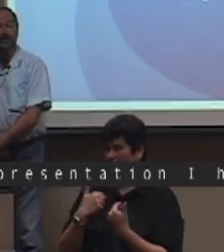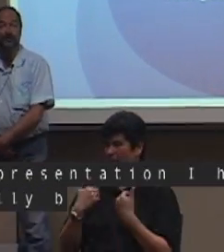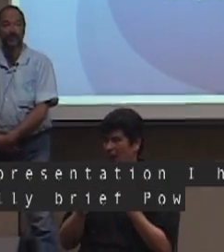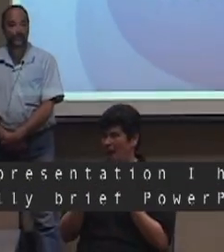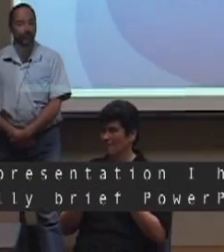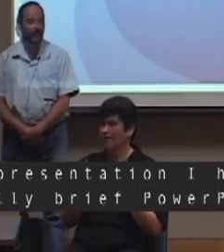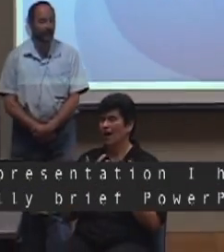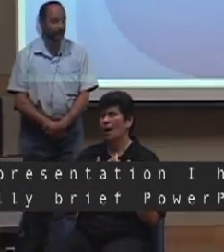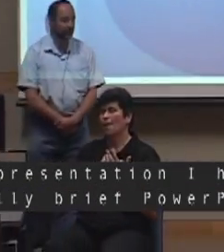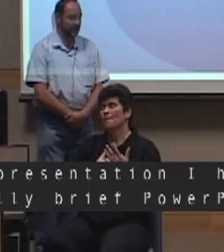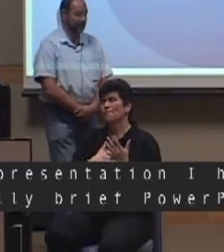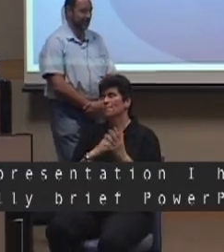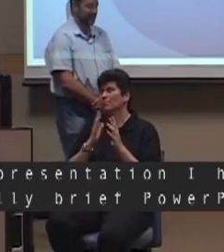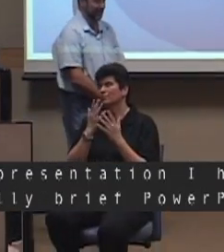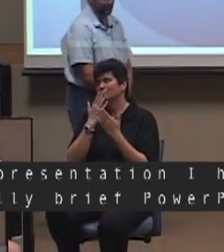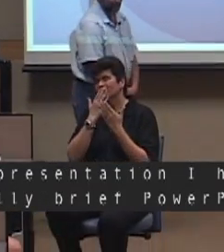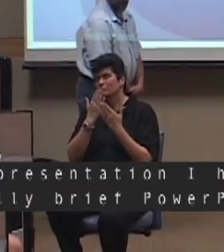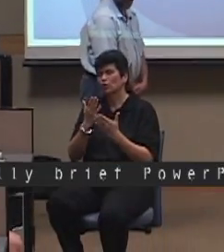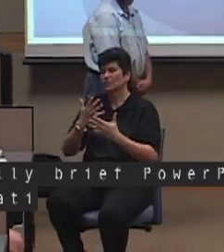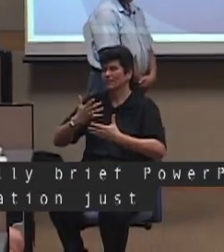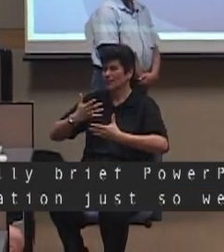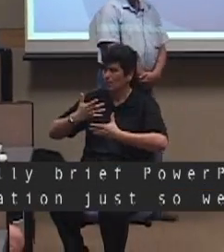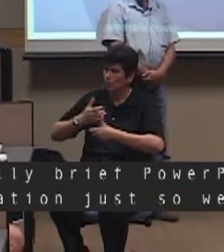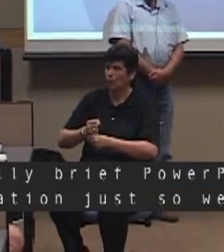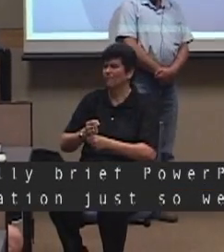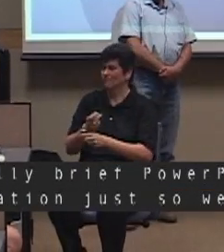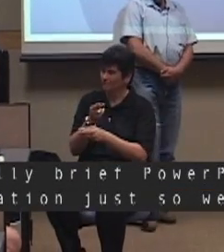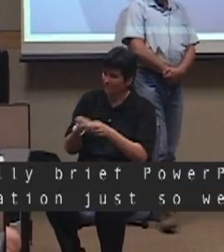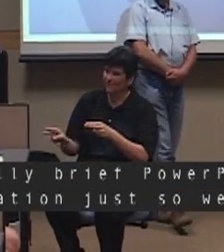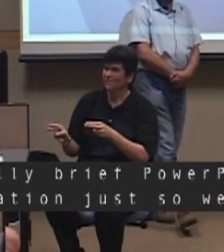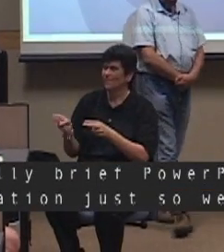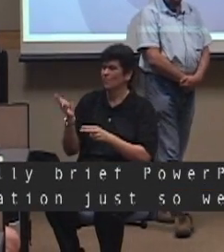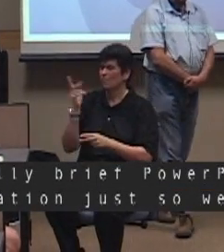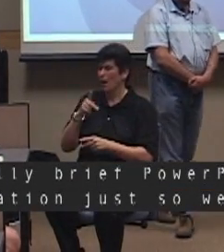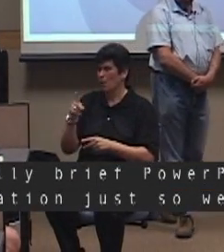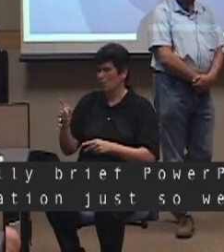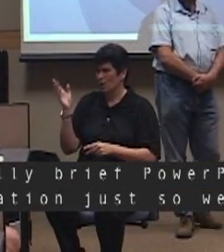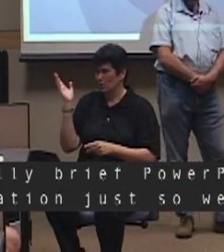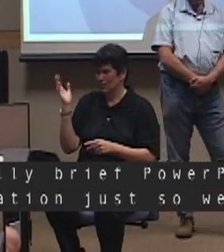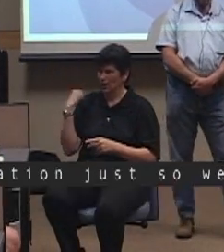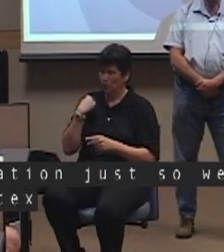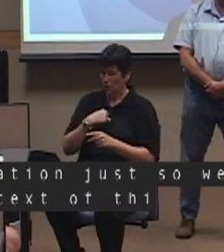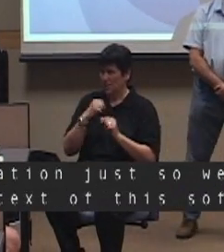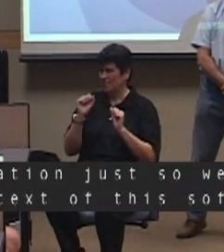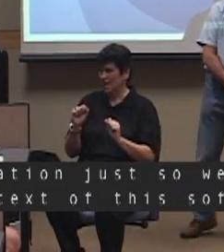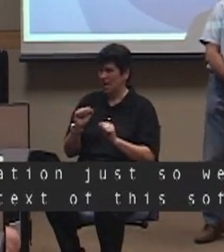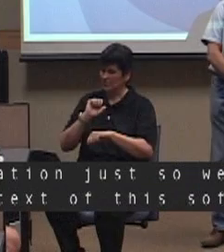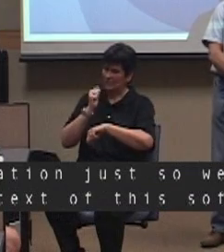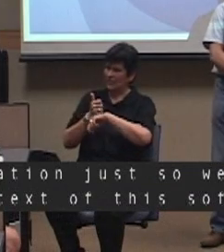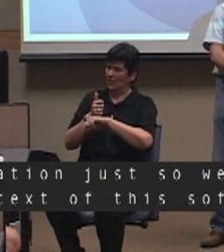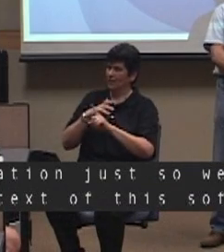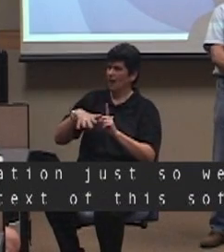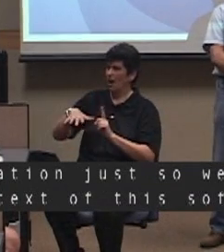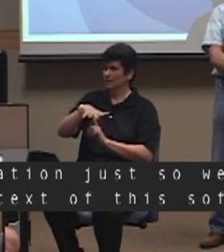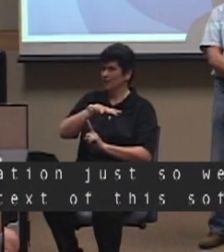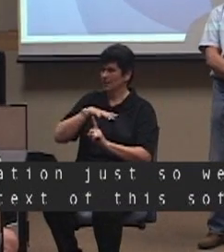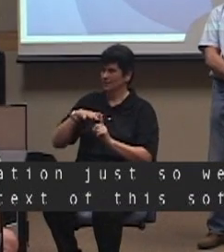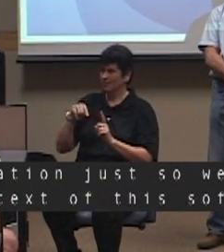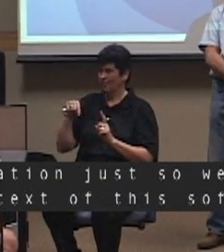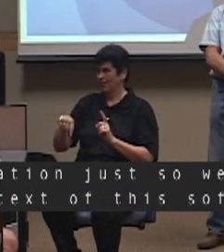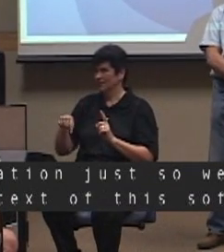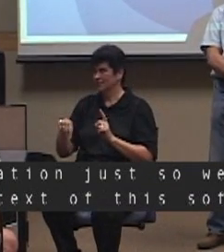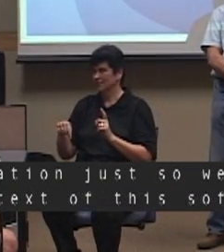a mercifully brief PowerPoint presentation just so we can set the context of